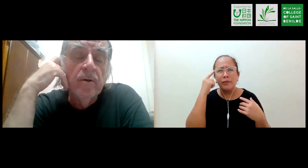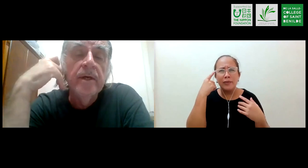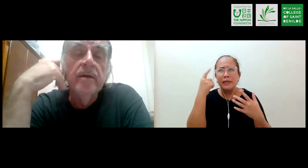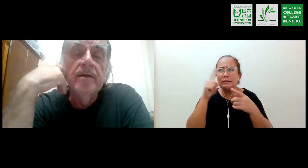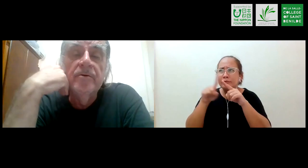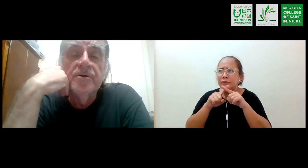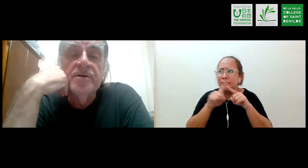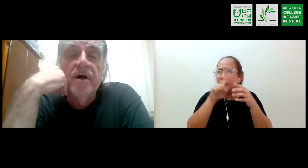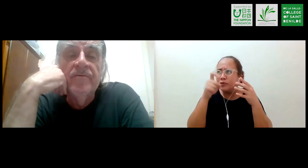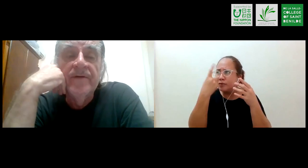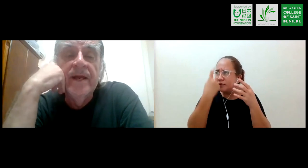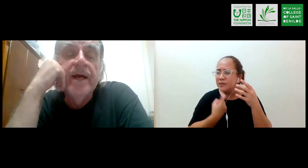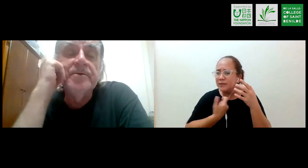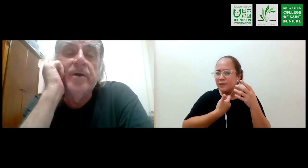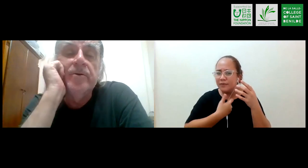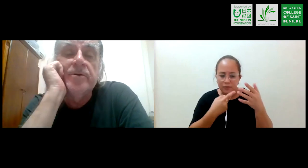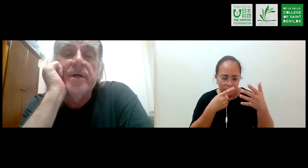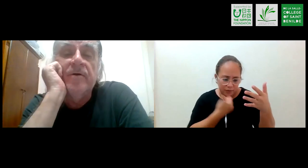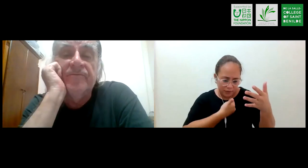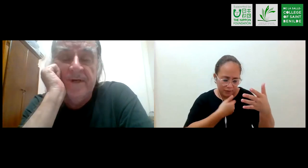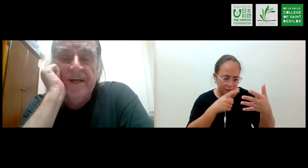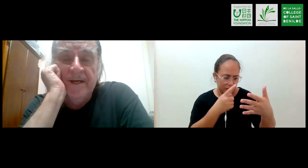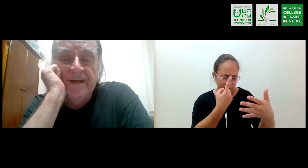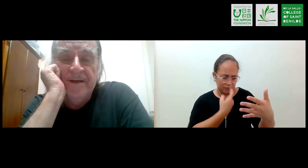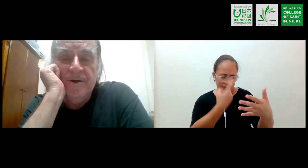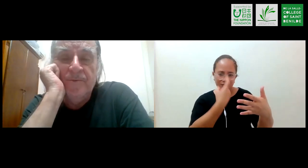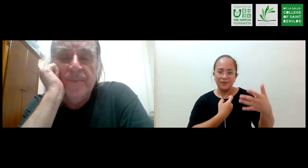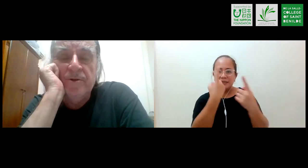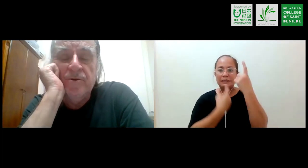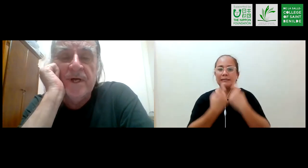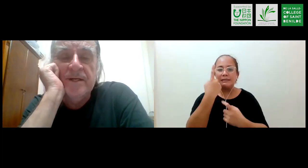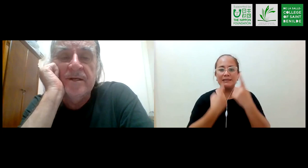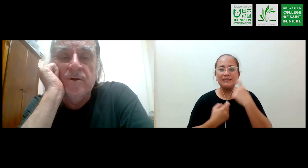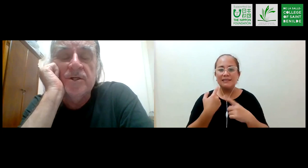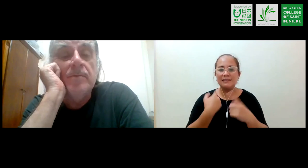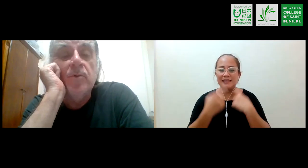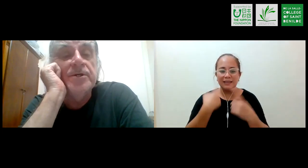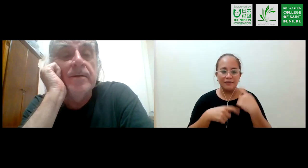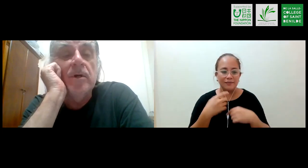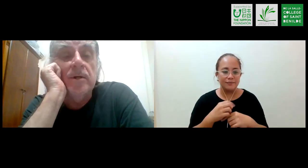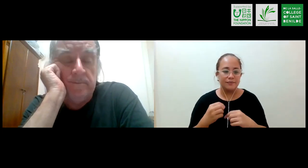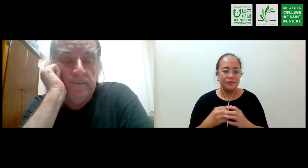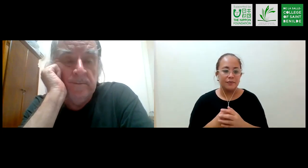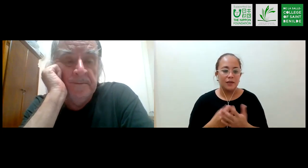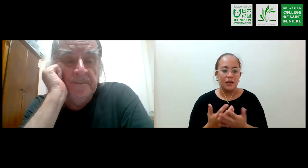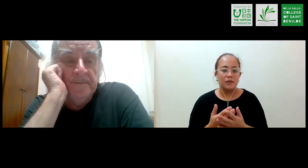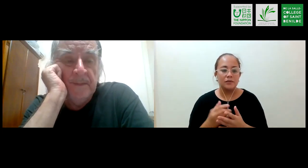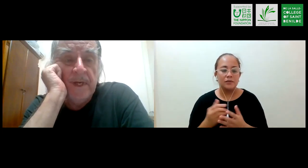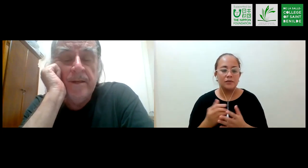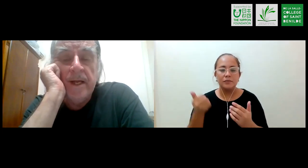by looking yourself and asking yourself, pick two signs that look somewhat similar and then